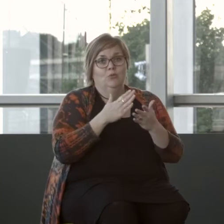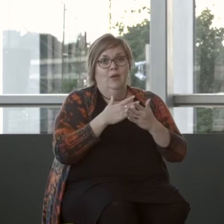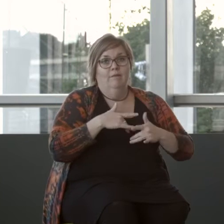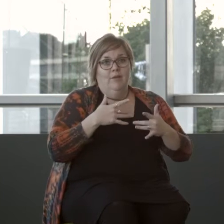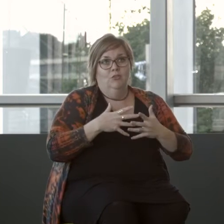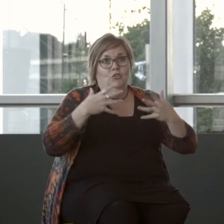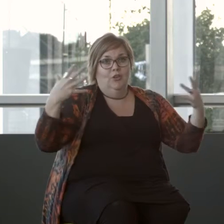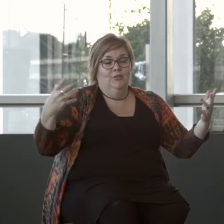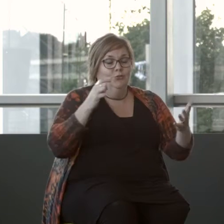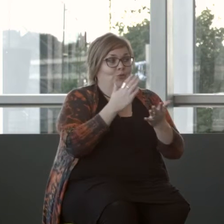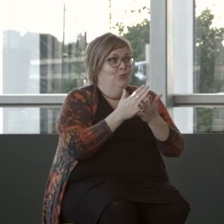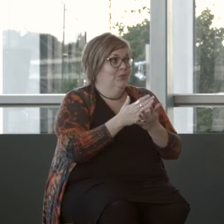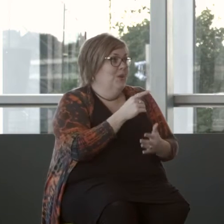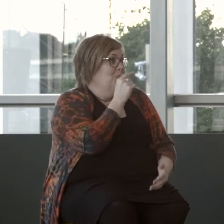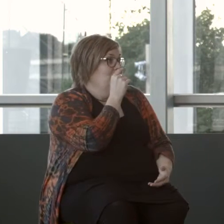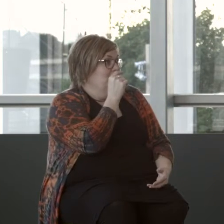were.